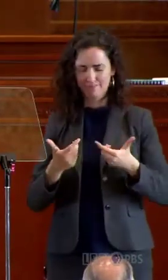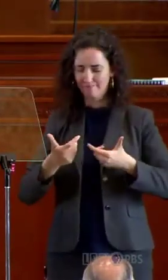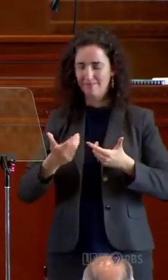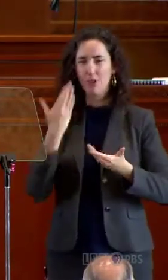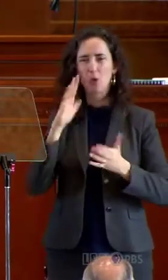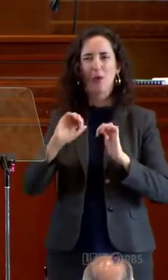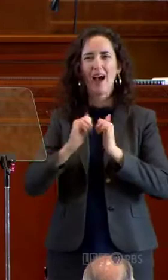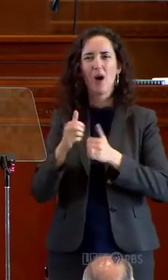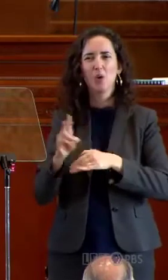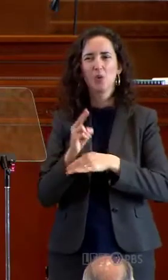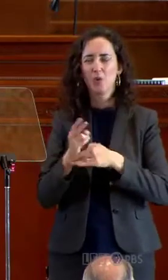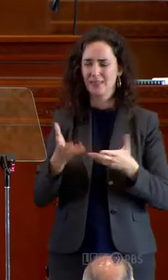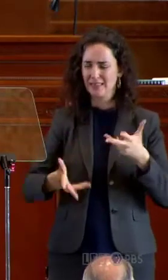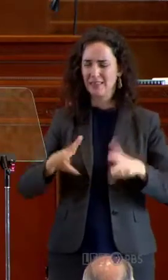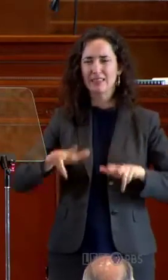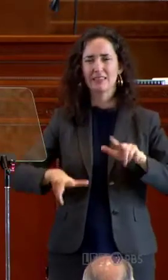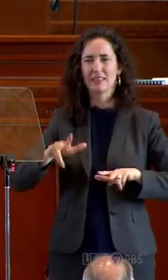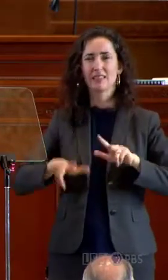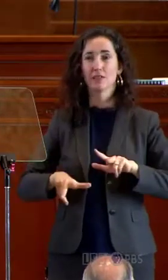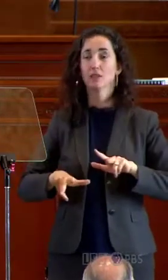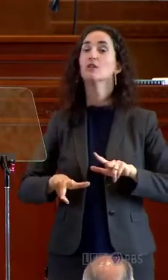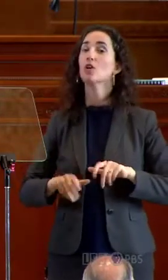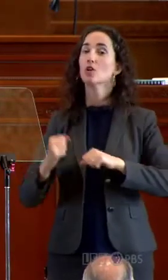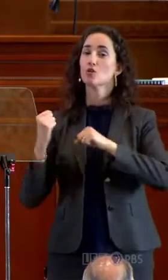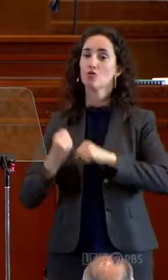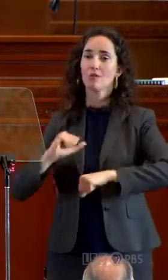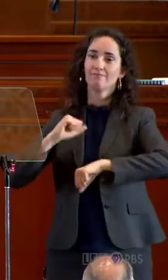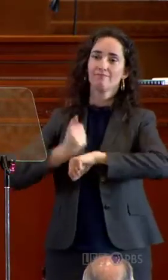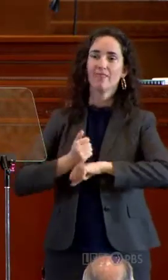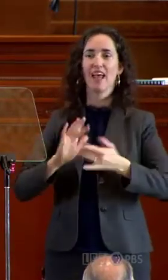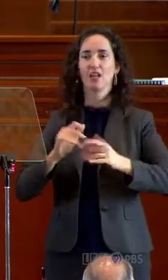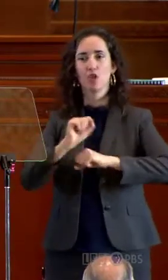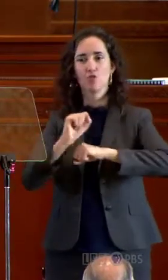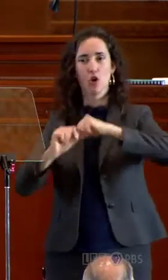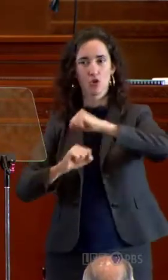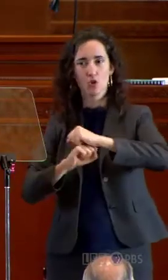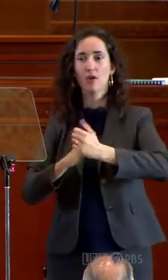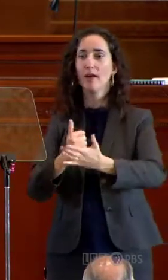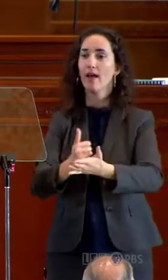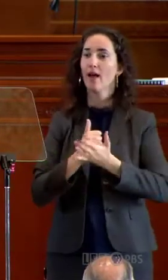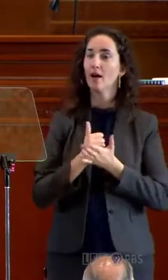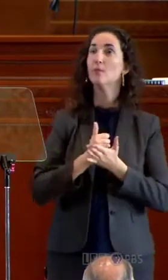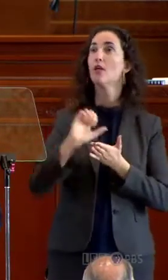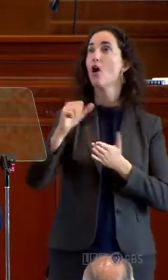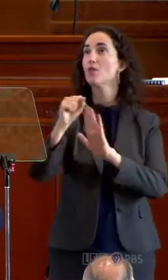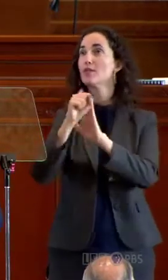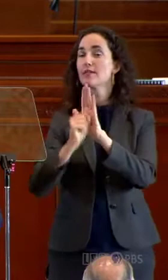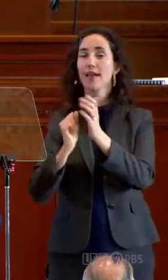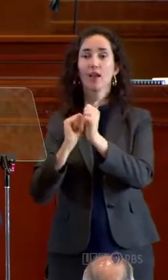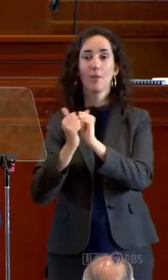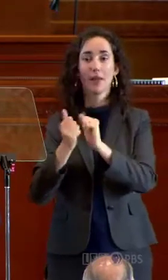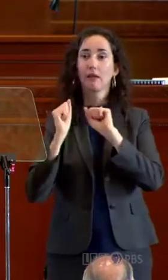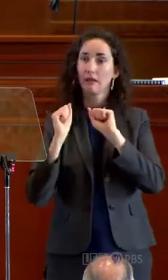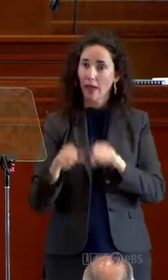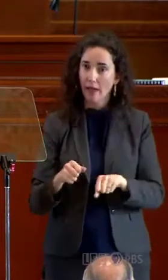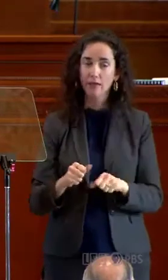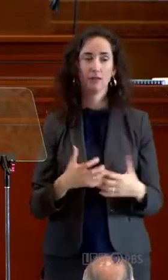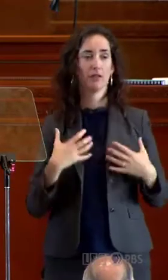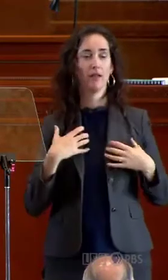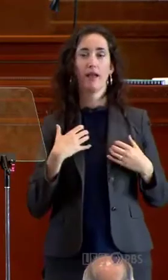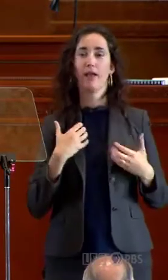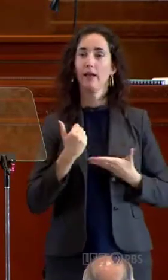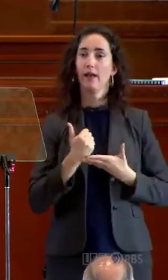literacy. A strong internet structure is essential to economic competitiveness, access to health care,